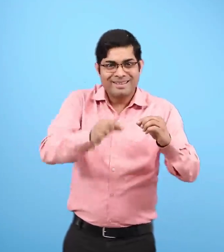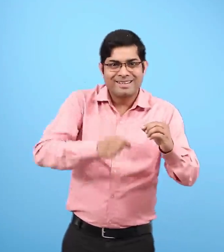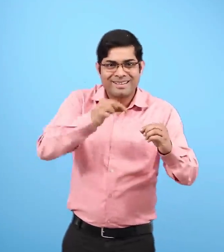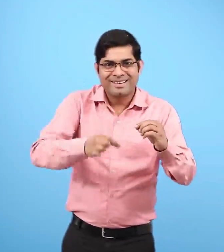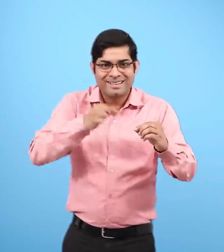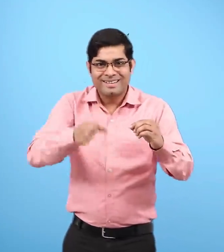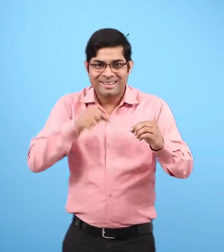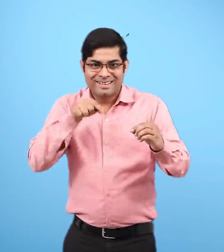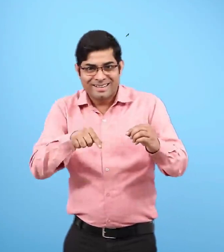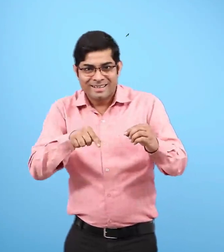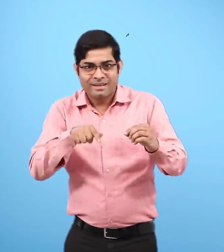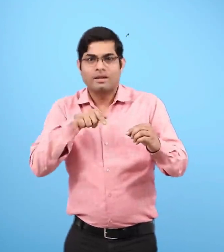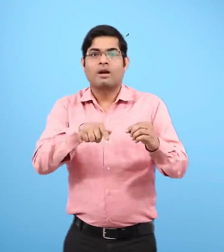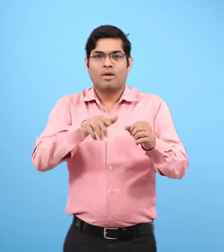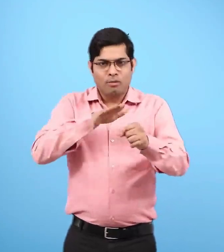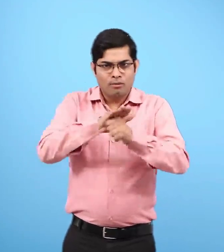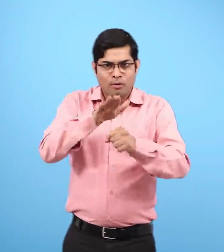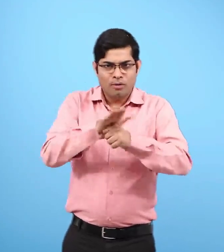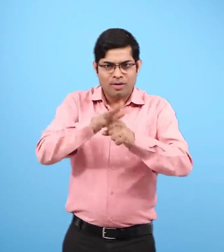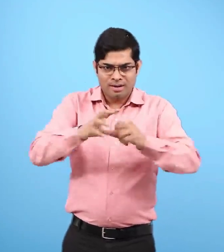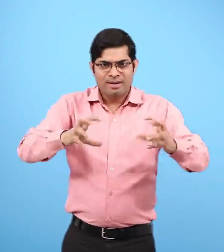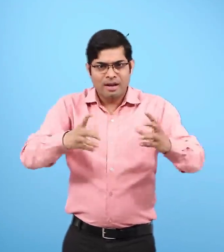And is usually made of wood or plastic.